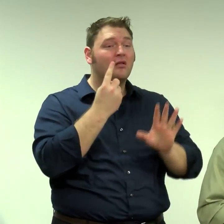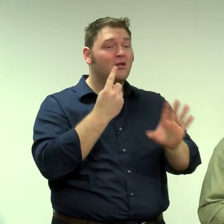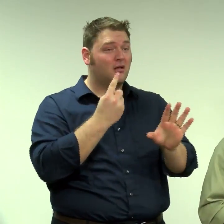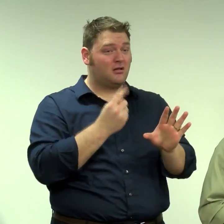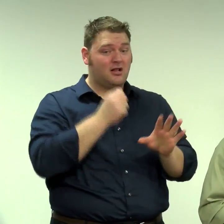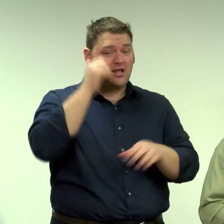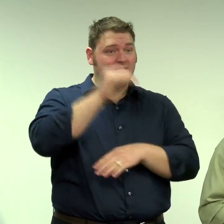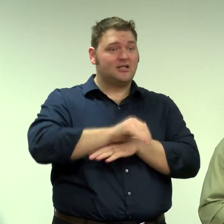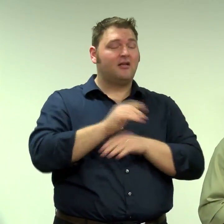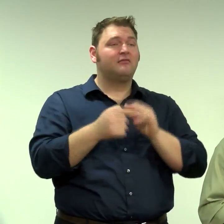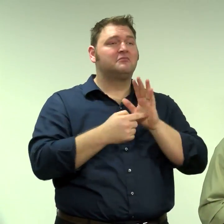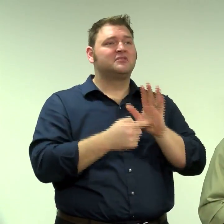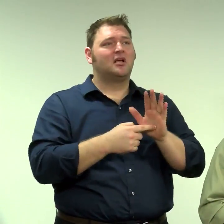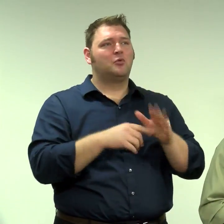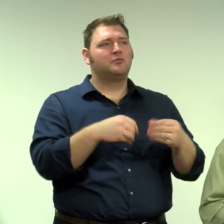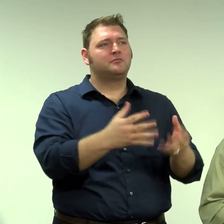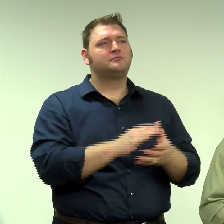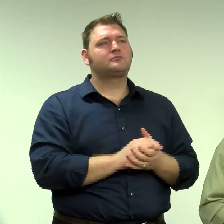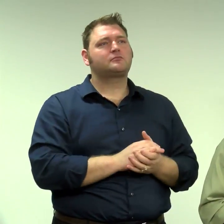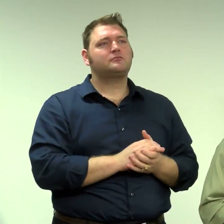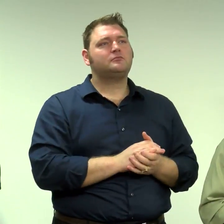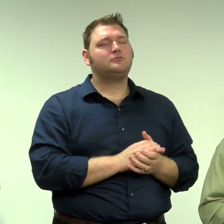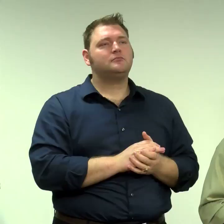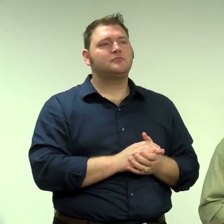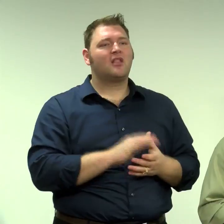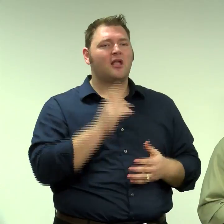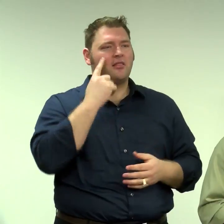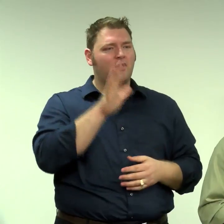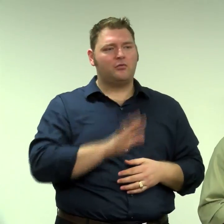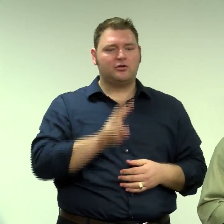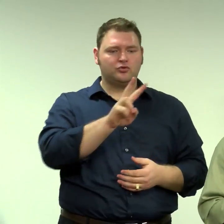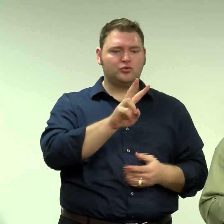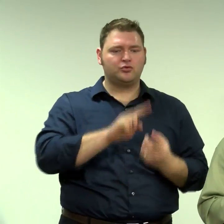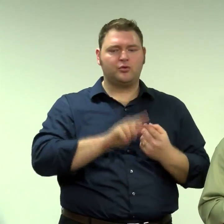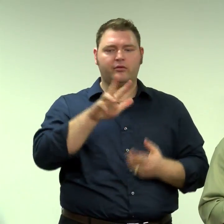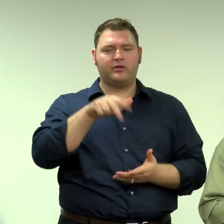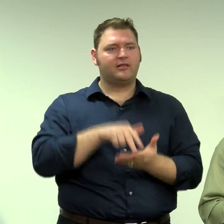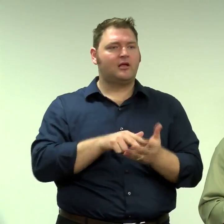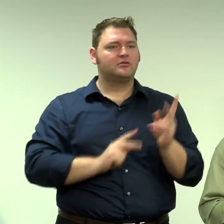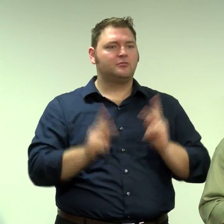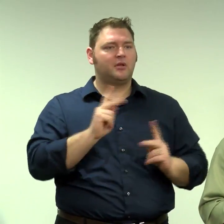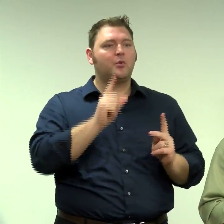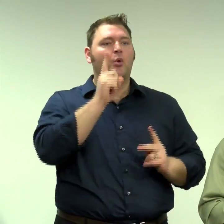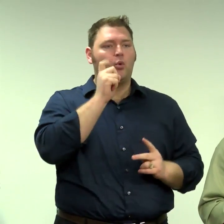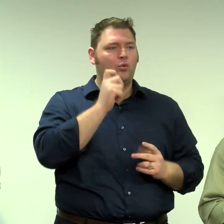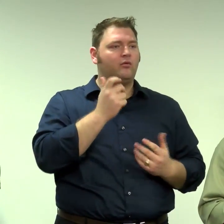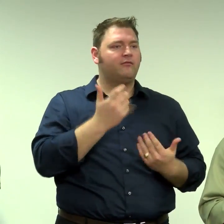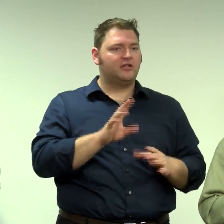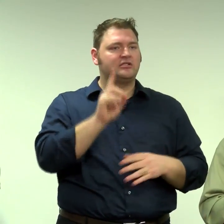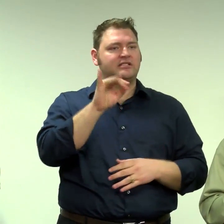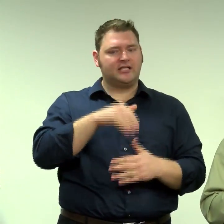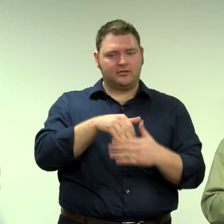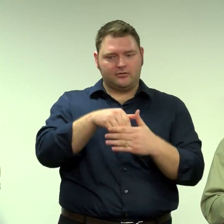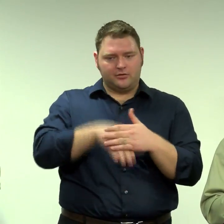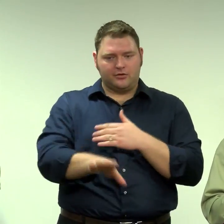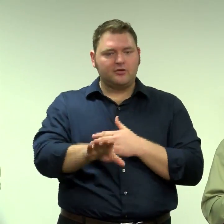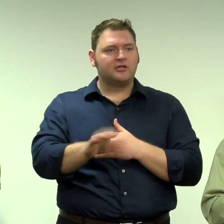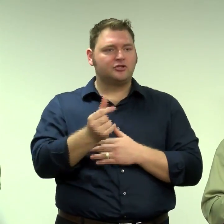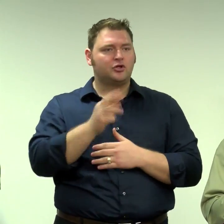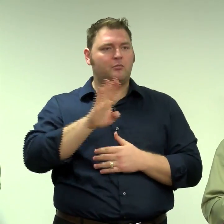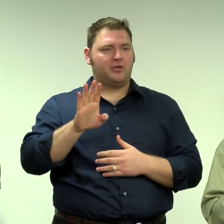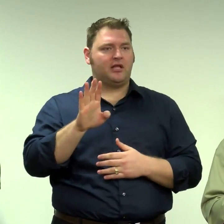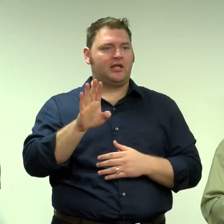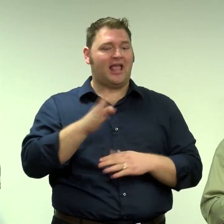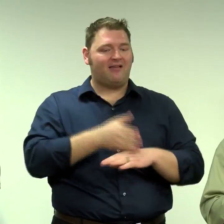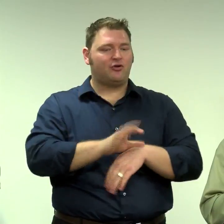last night, for example, I think there were 2,000 to 3,000 people that came into the George R. Brown after 9